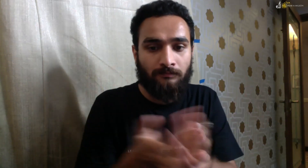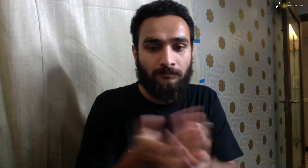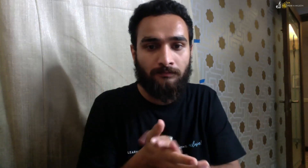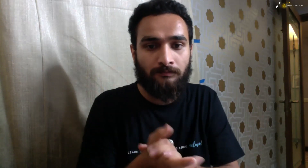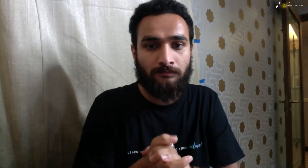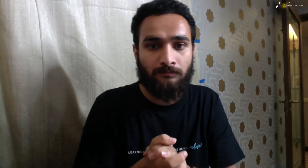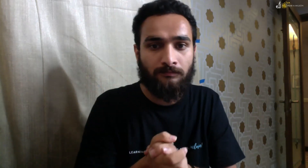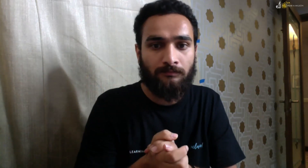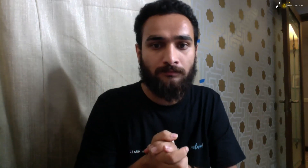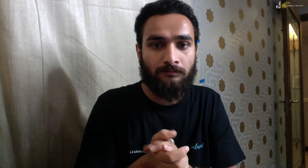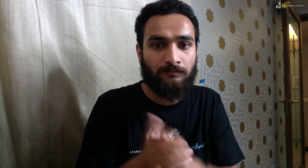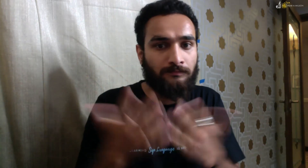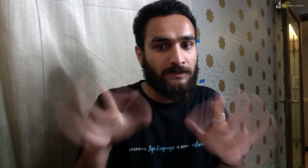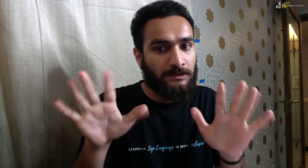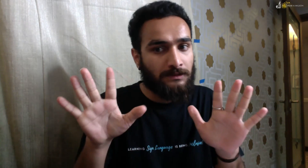Yeah.